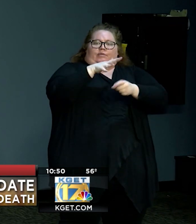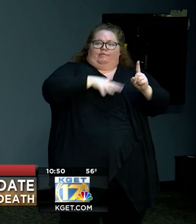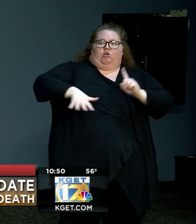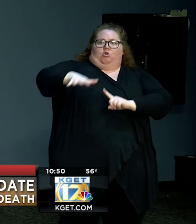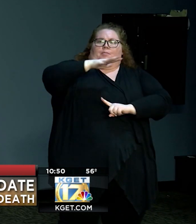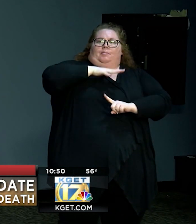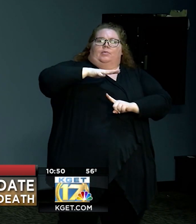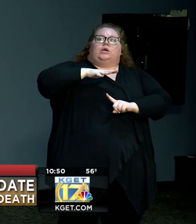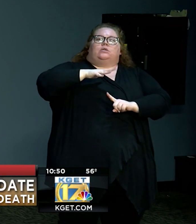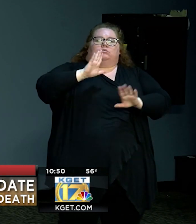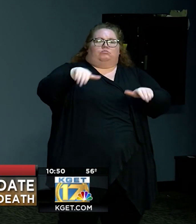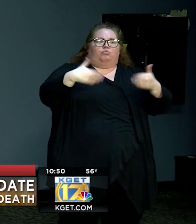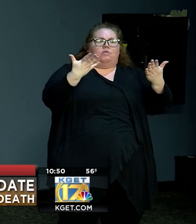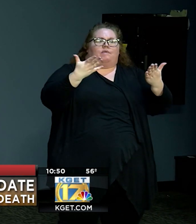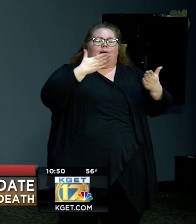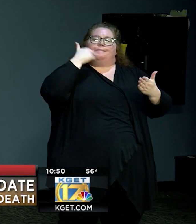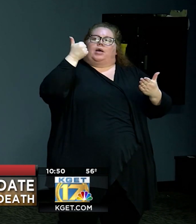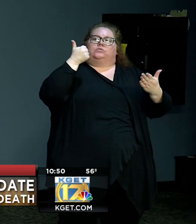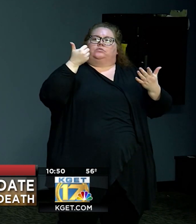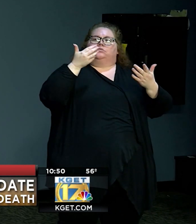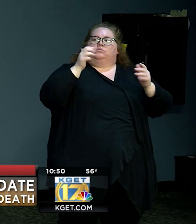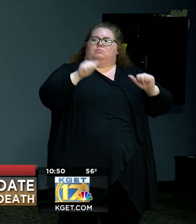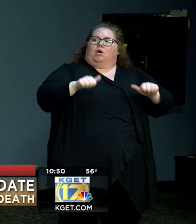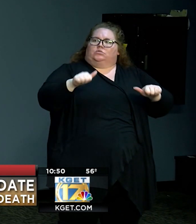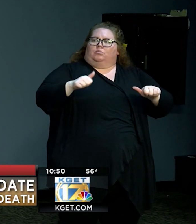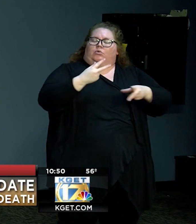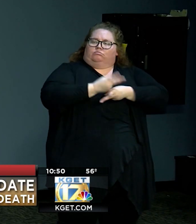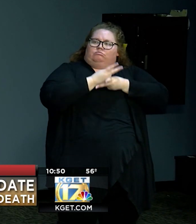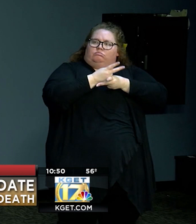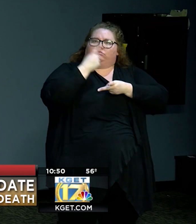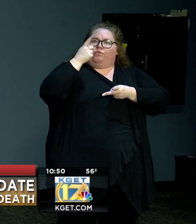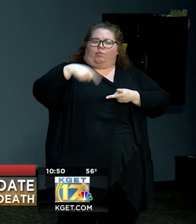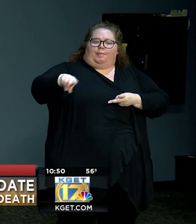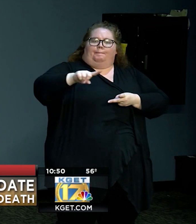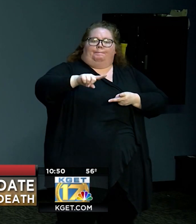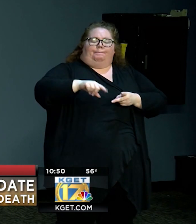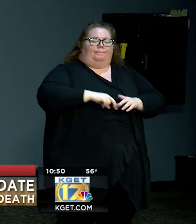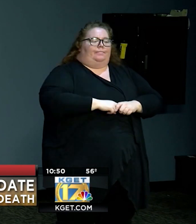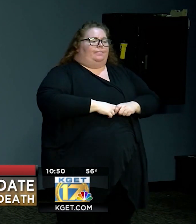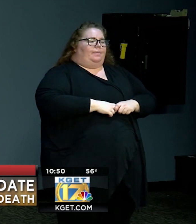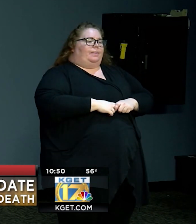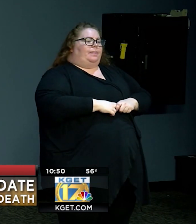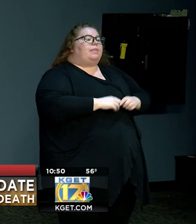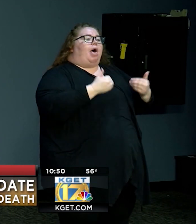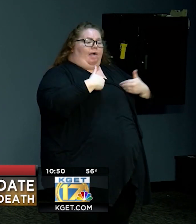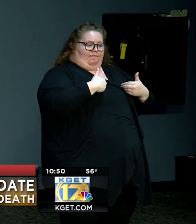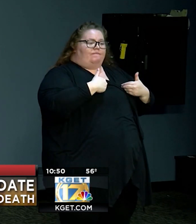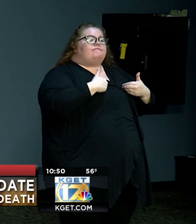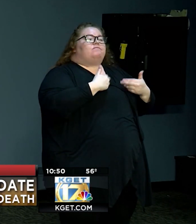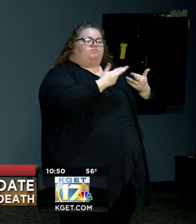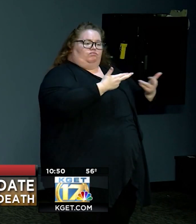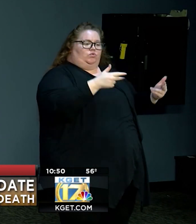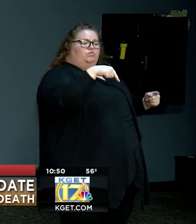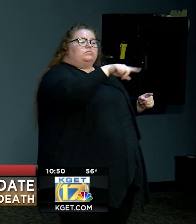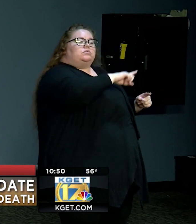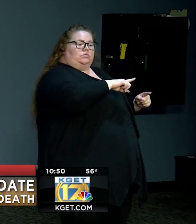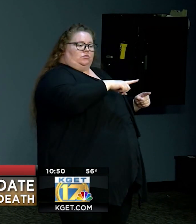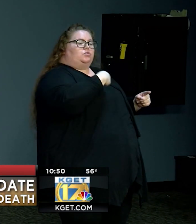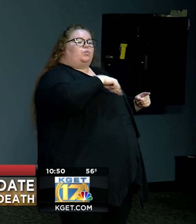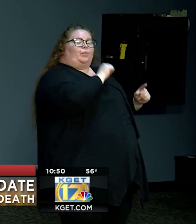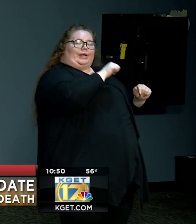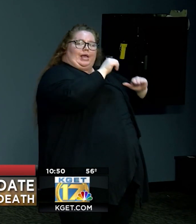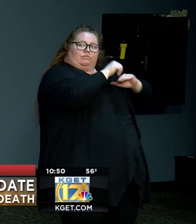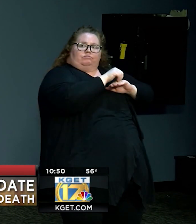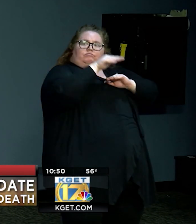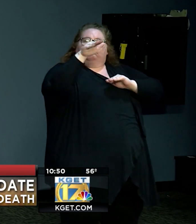to those that are housed there. We have some existing resources that we are going to be able to deploy to